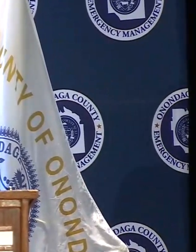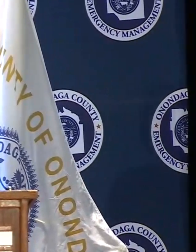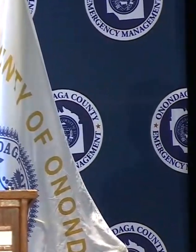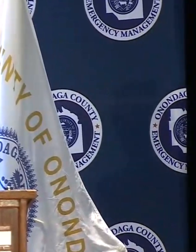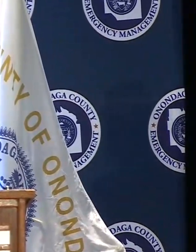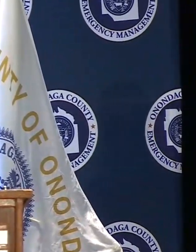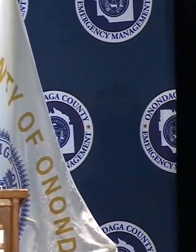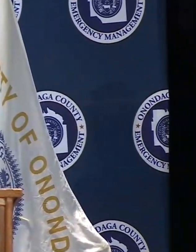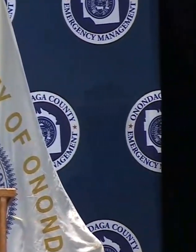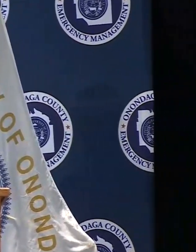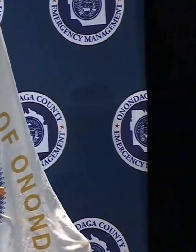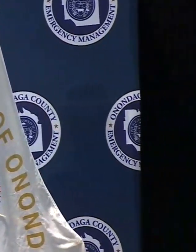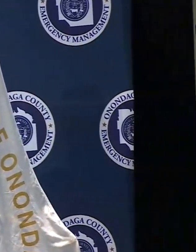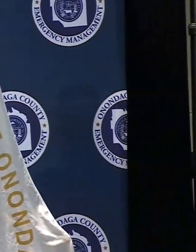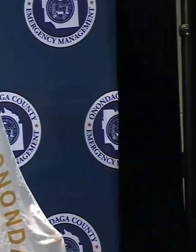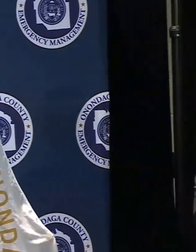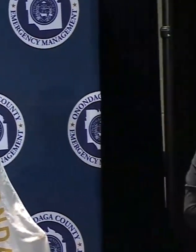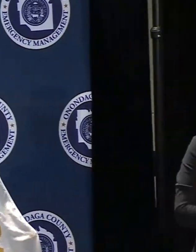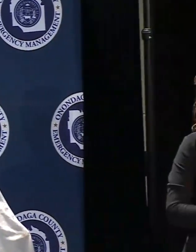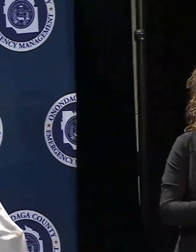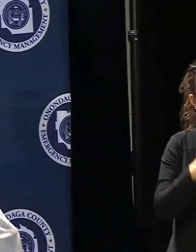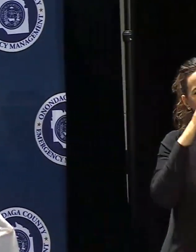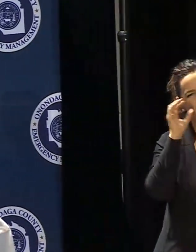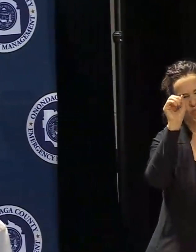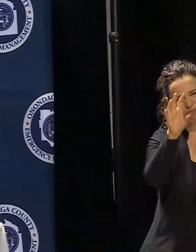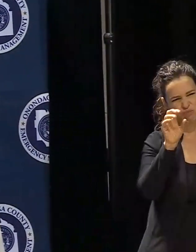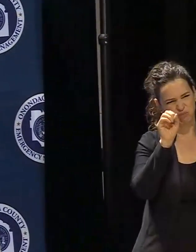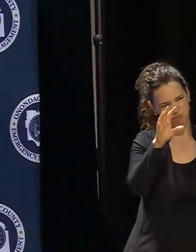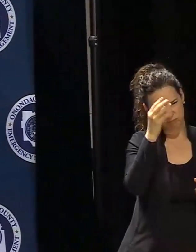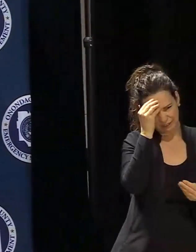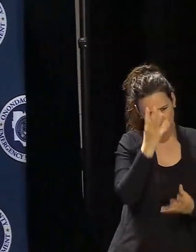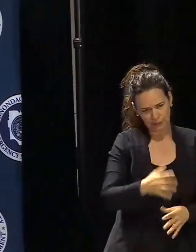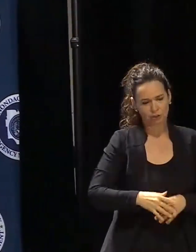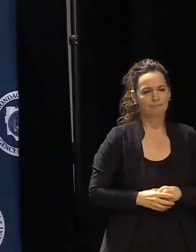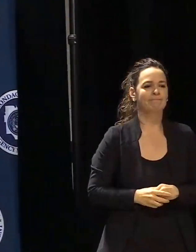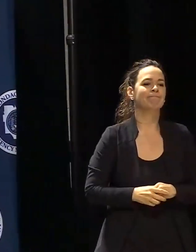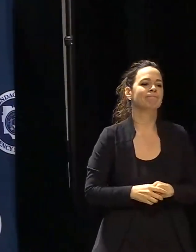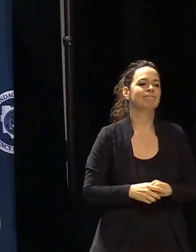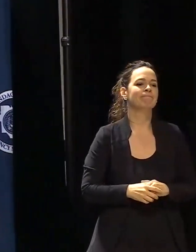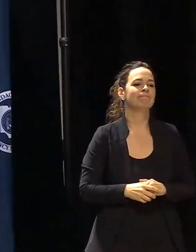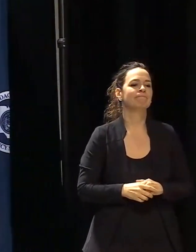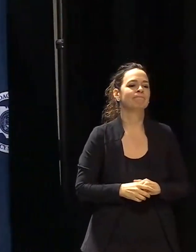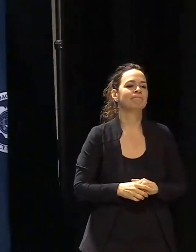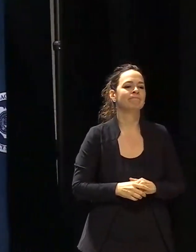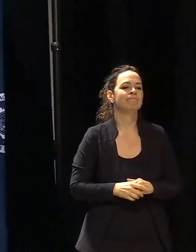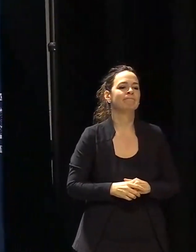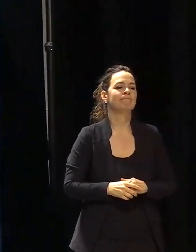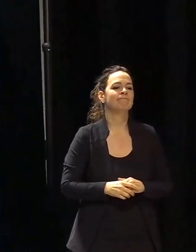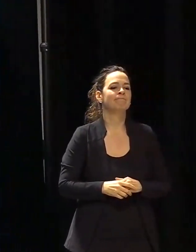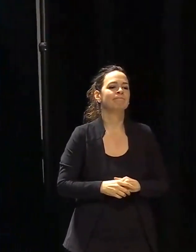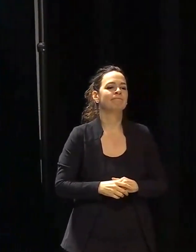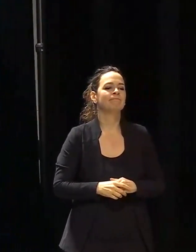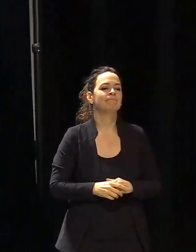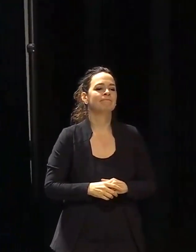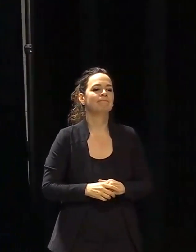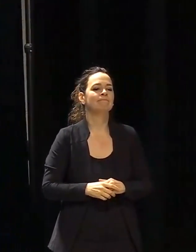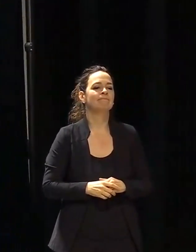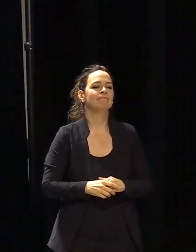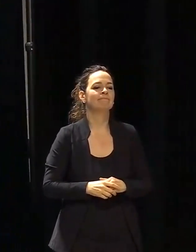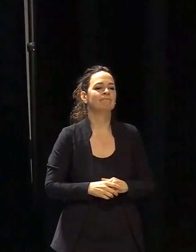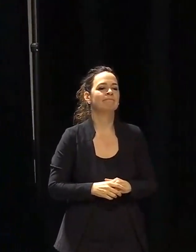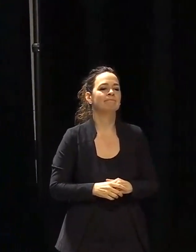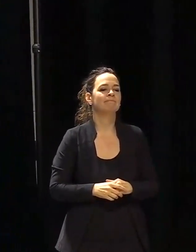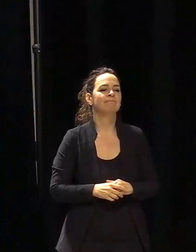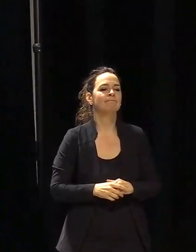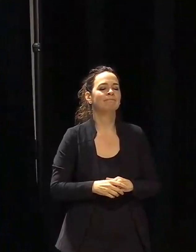We'll go through the data, kind of give analysis on where we stand, what's